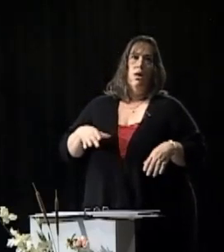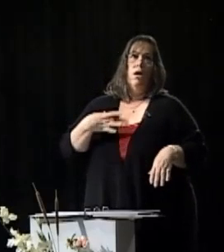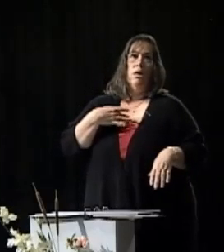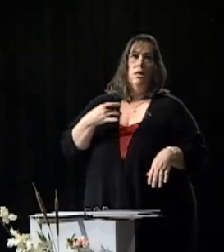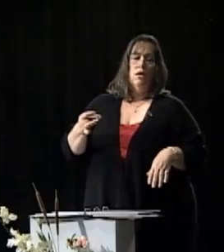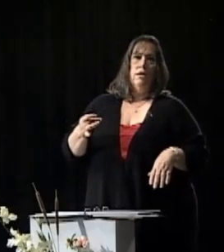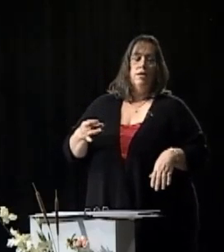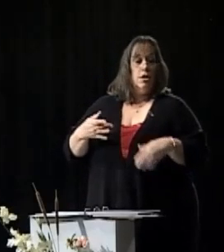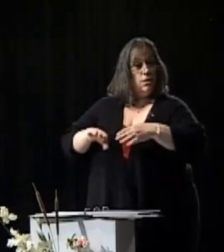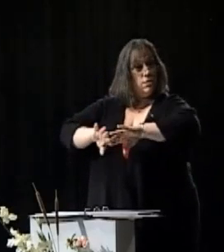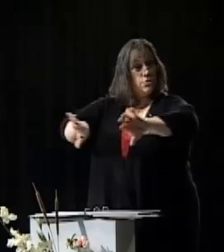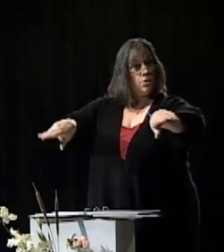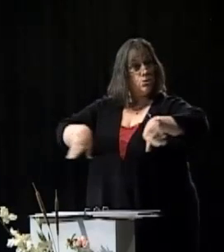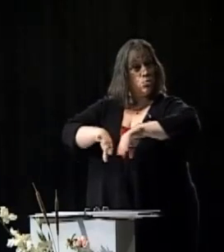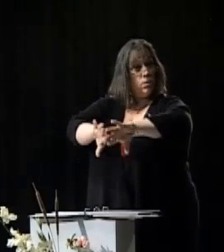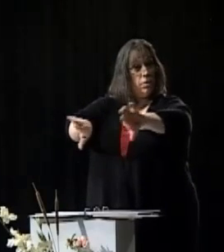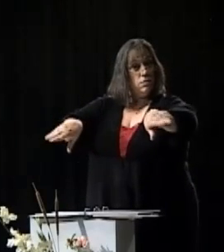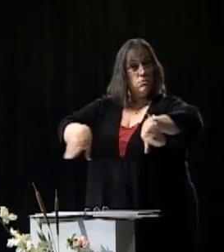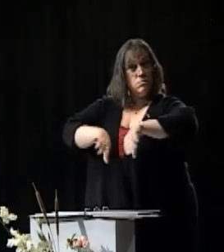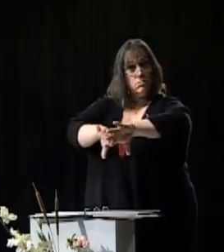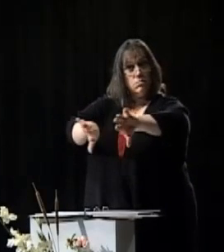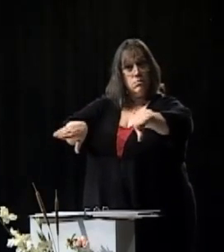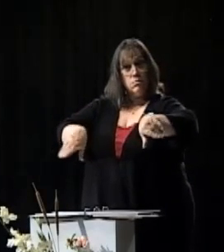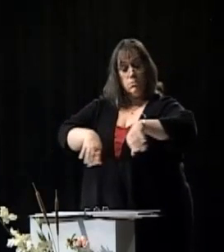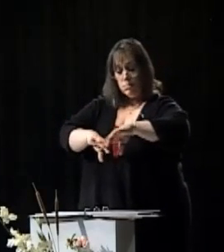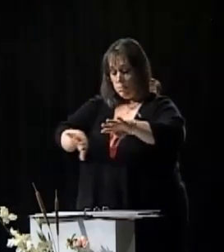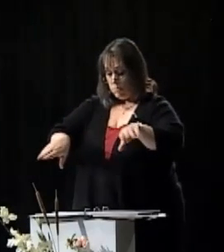I like to go swimming.